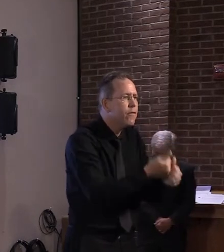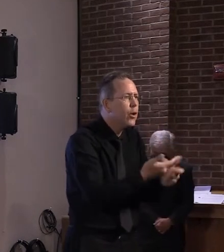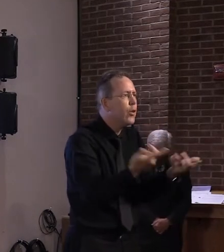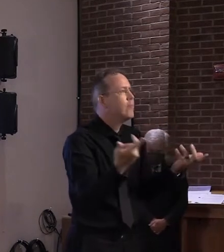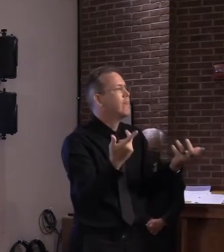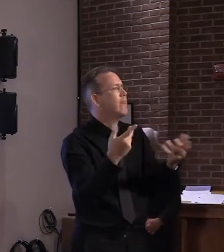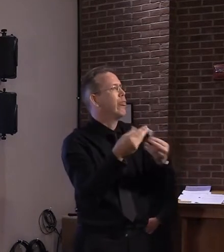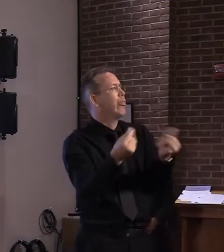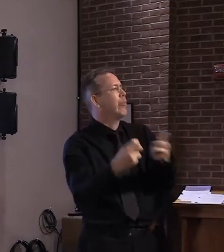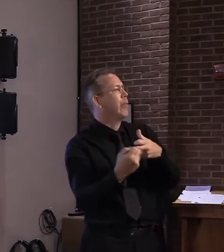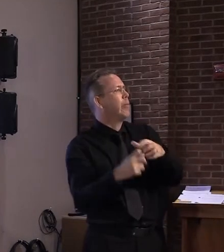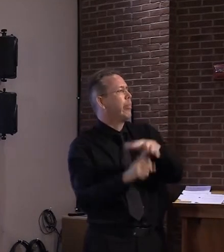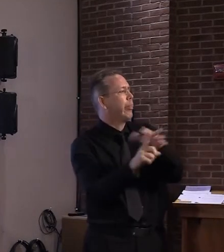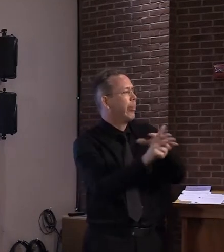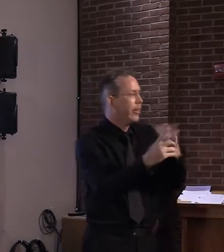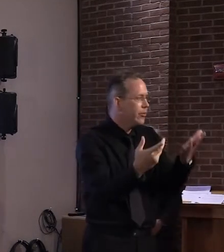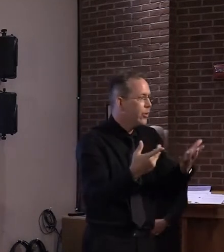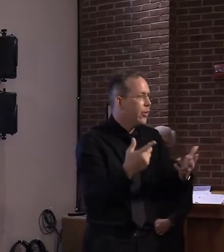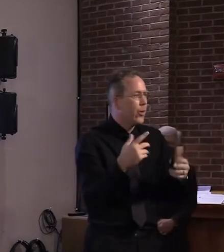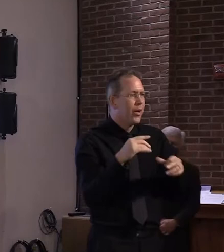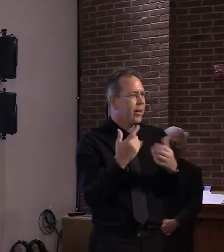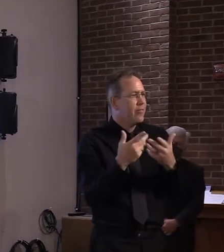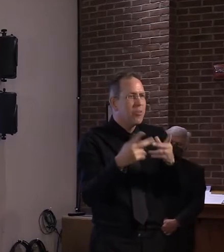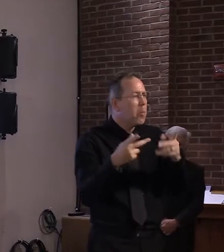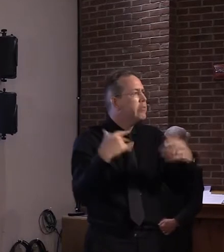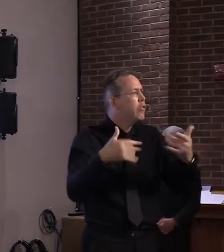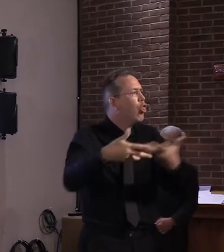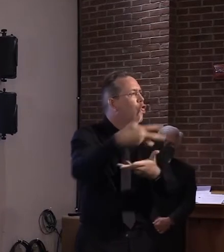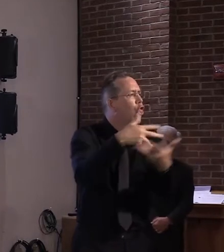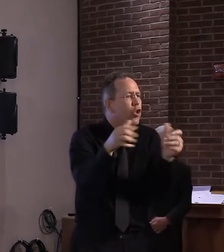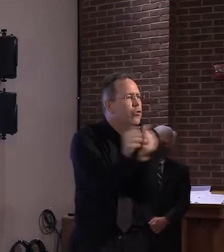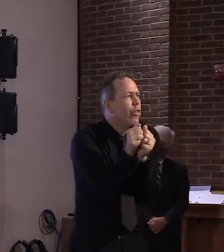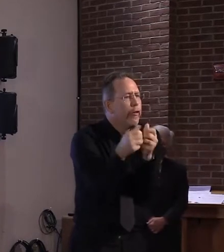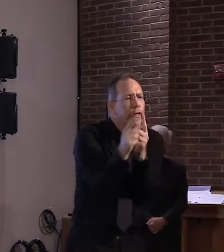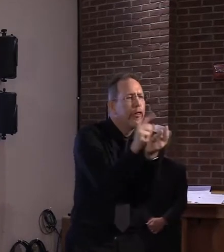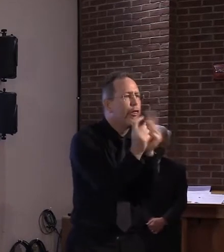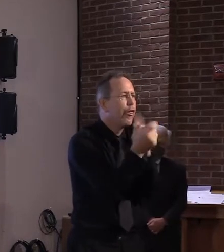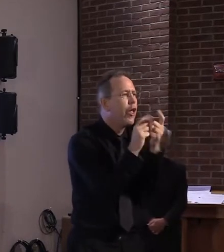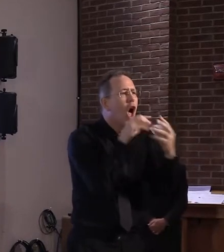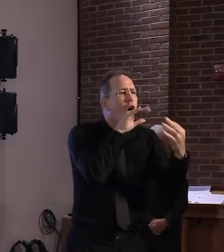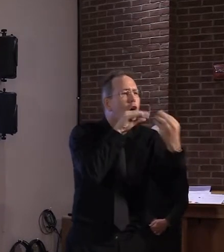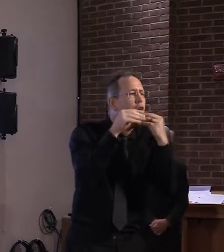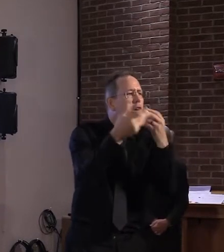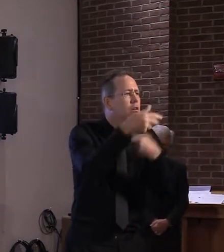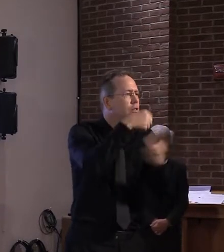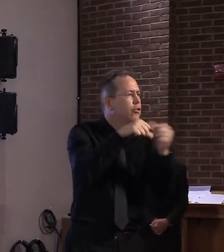specifically the social distancing and the facial covering.